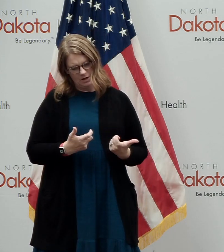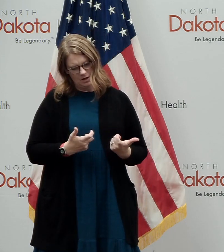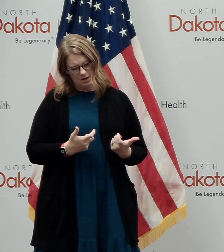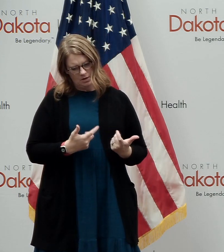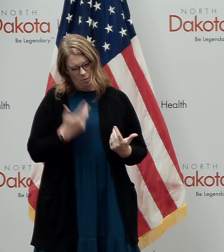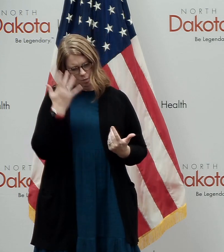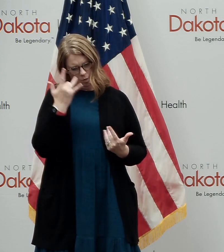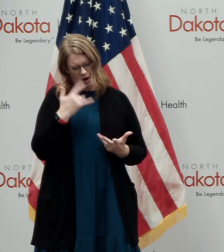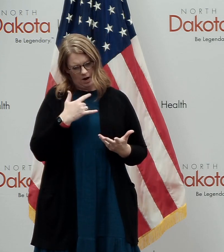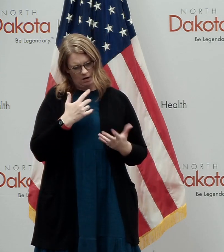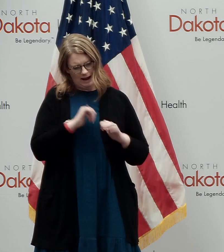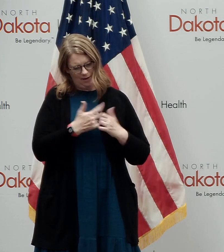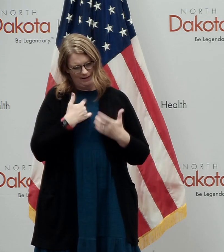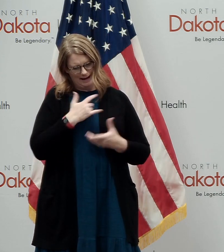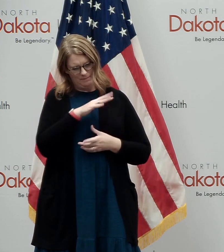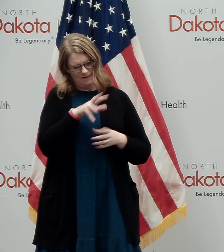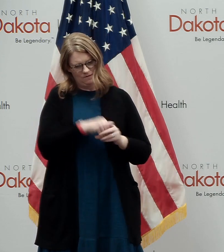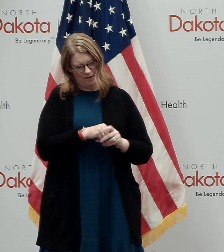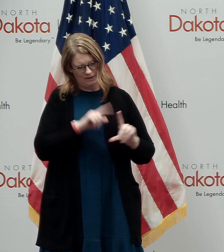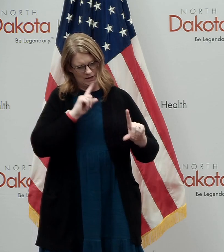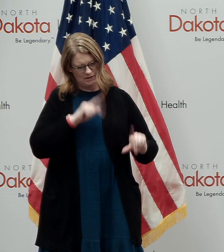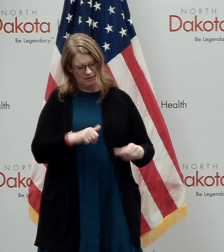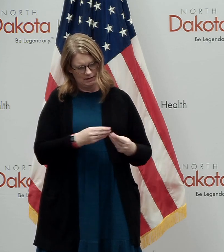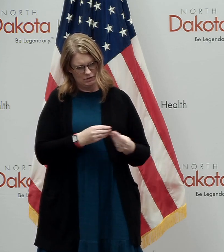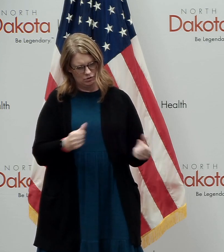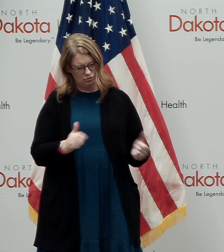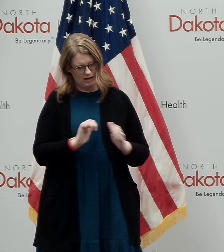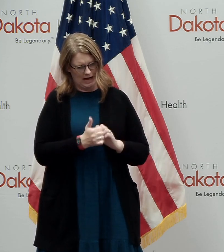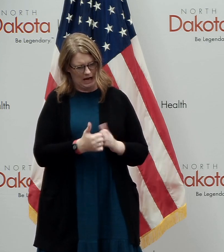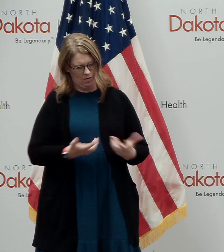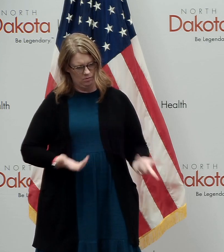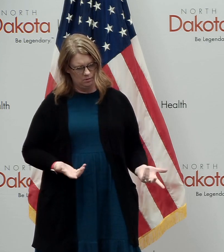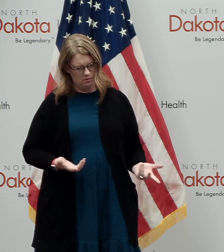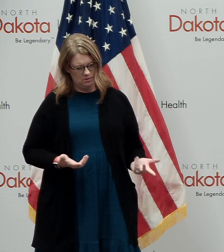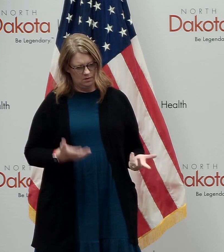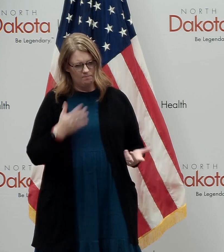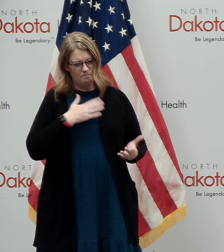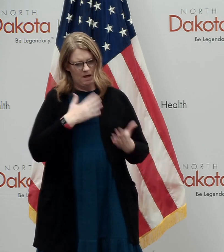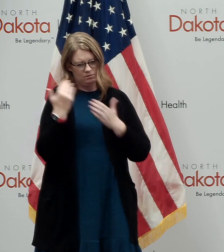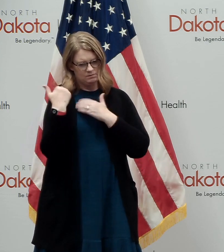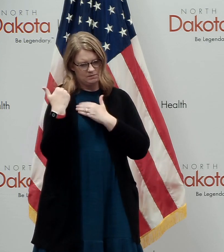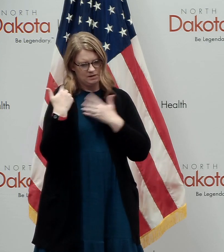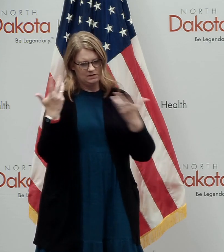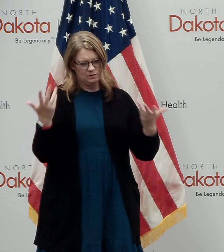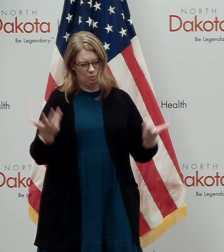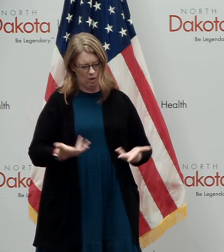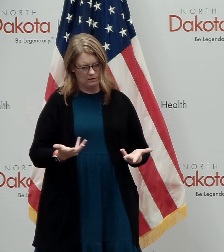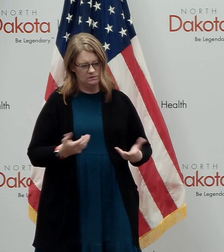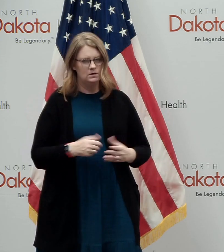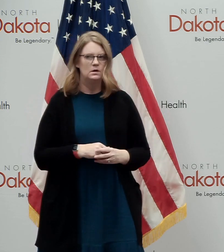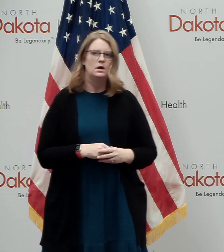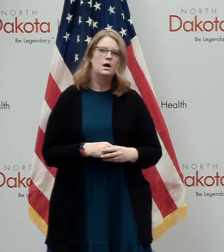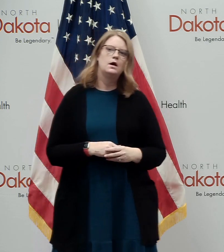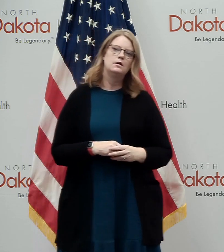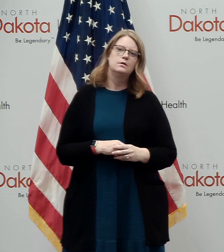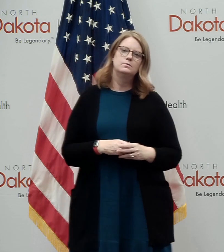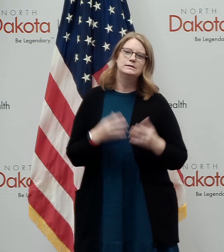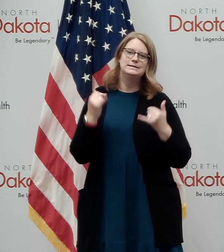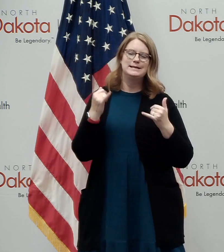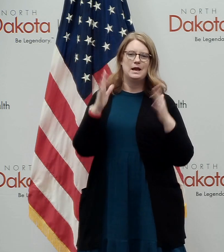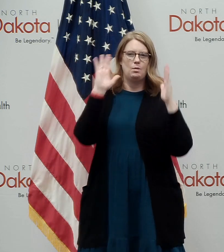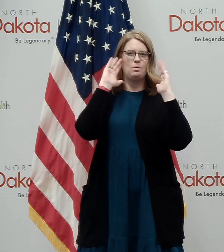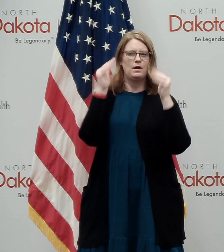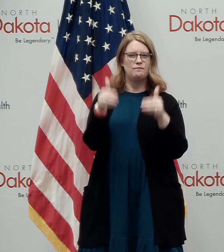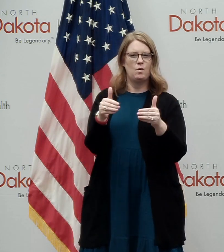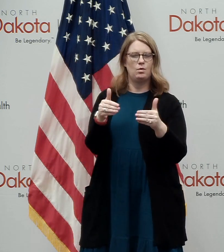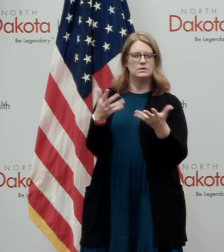can be a part of a solution. And one of the things that we really want to target our discussion today, and